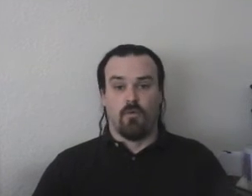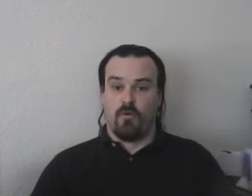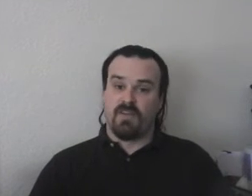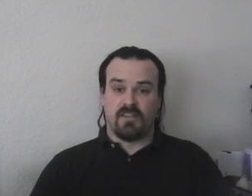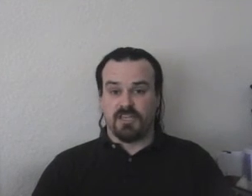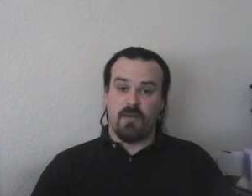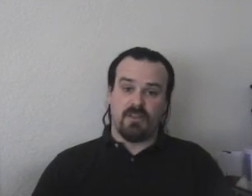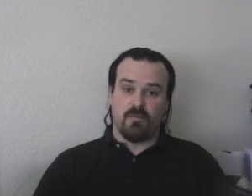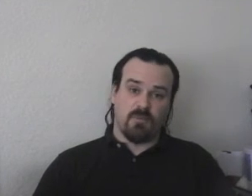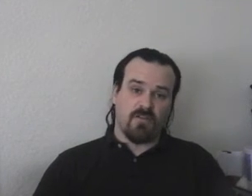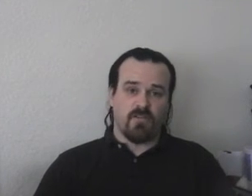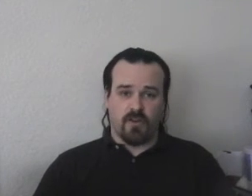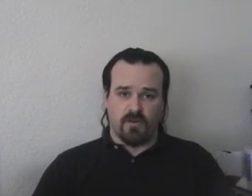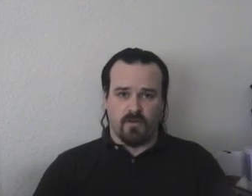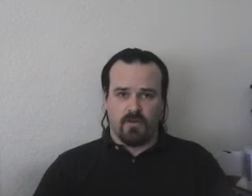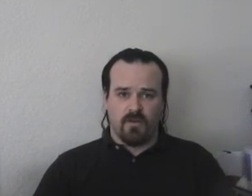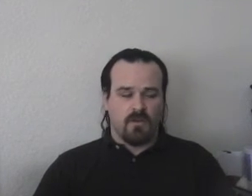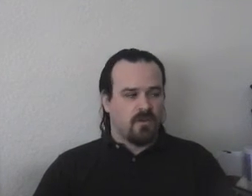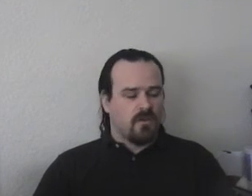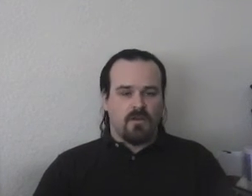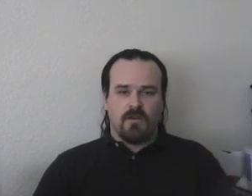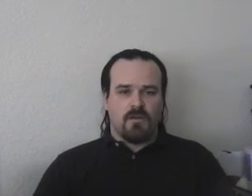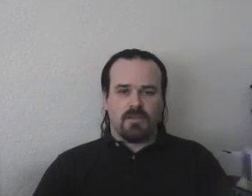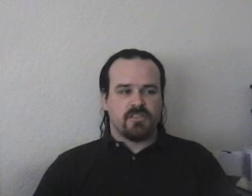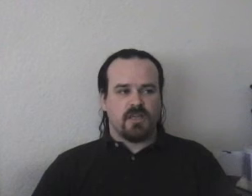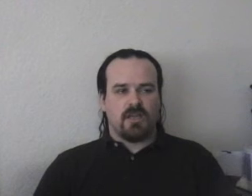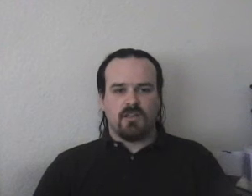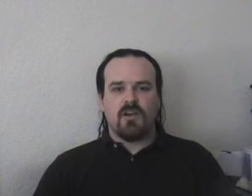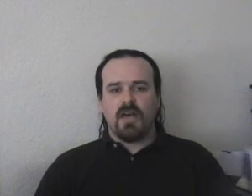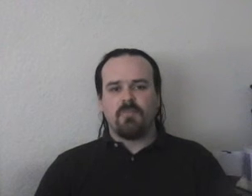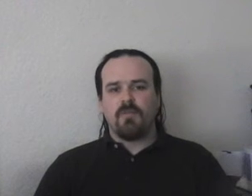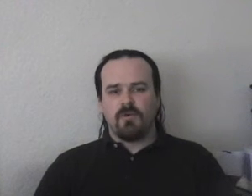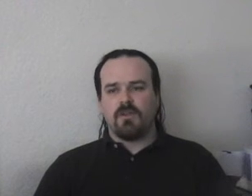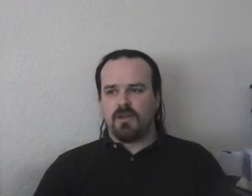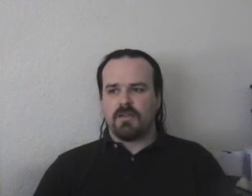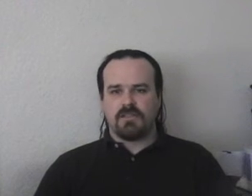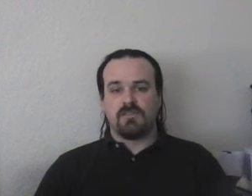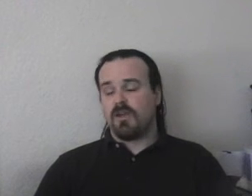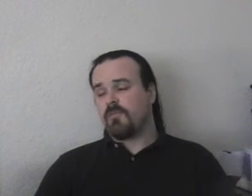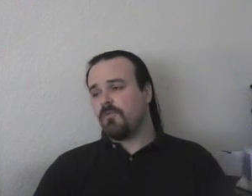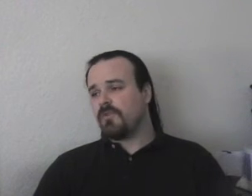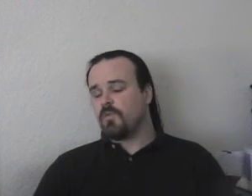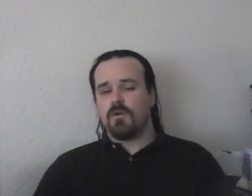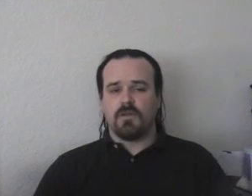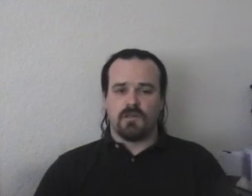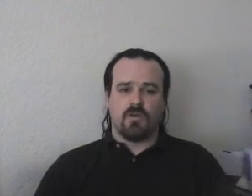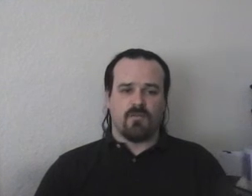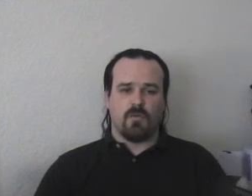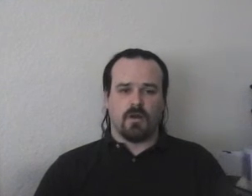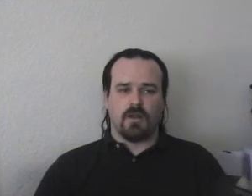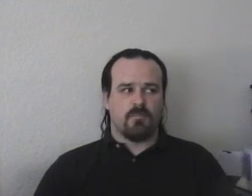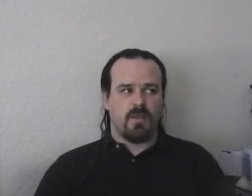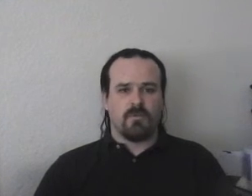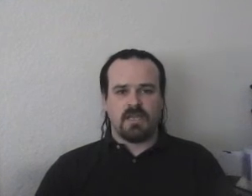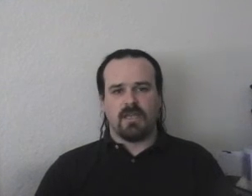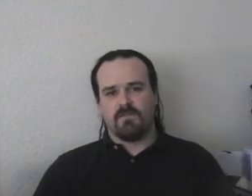oh, well, we've got the job, we think it'll be perfect for you. It's just, there are a lot of people in the United States and a lot of people in this world that don't have work, that people are taking